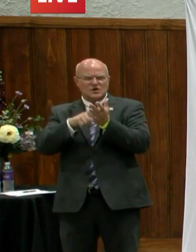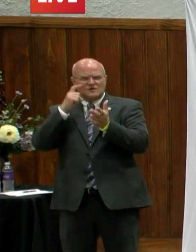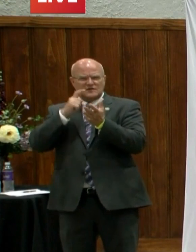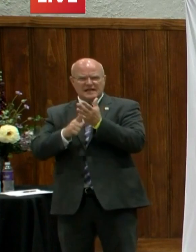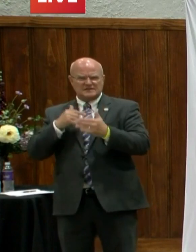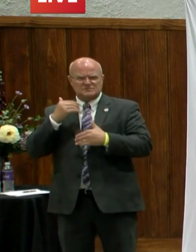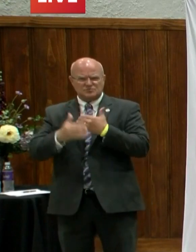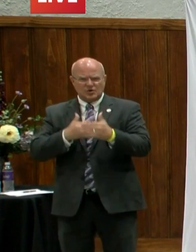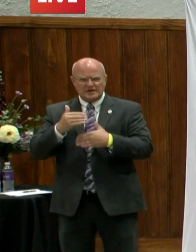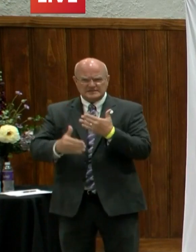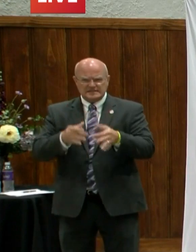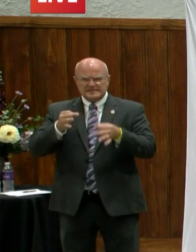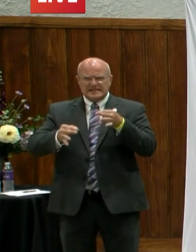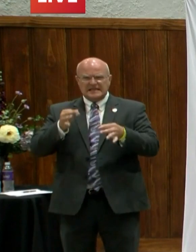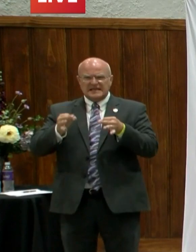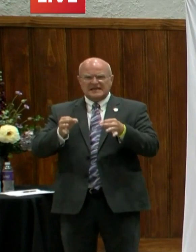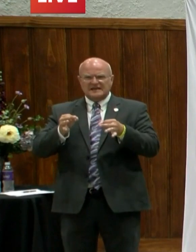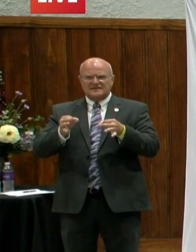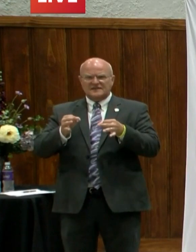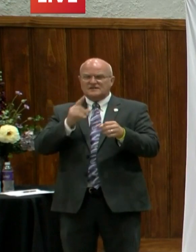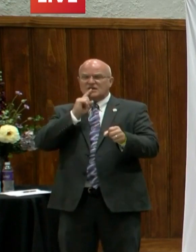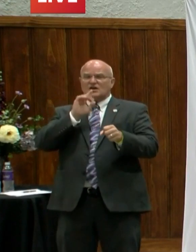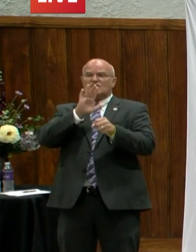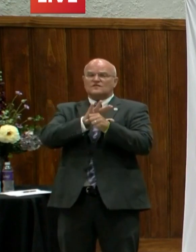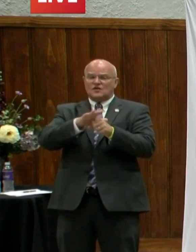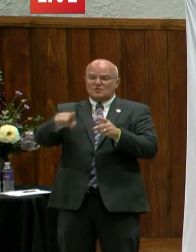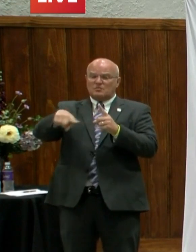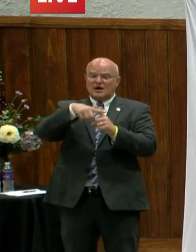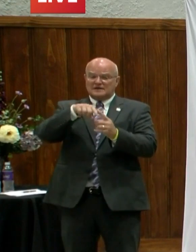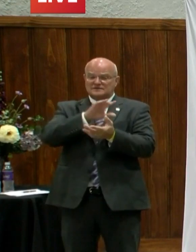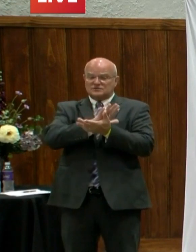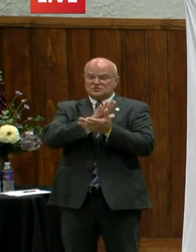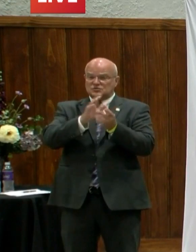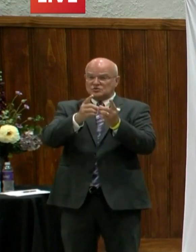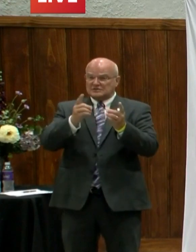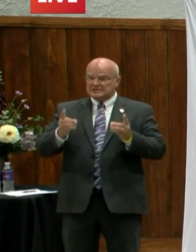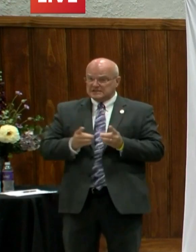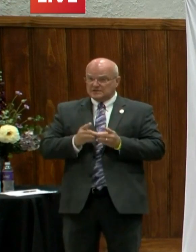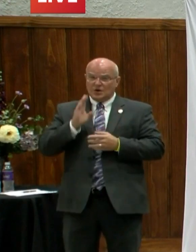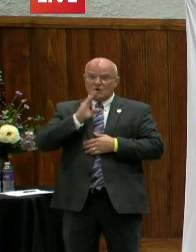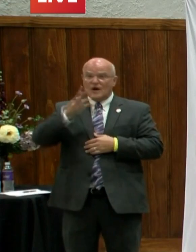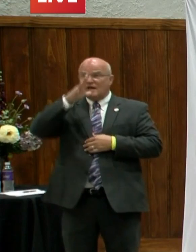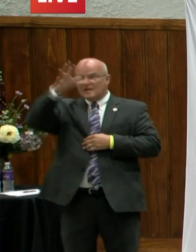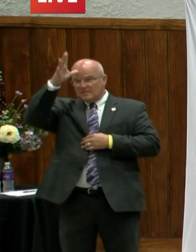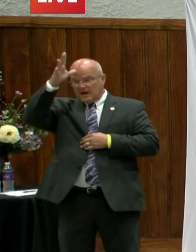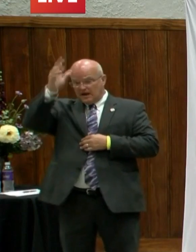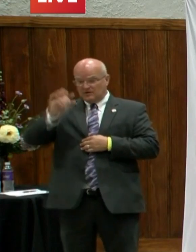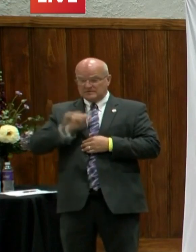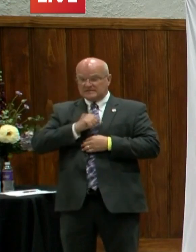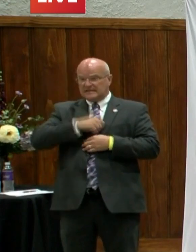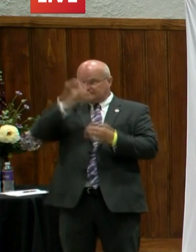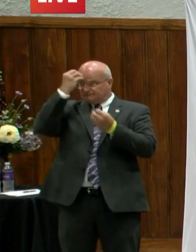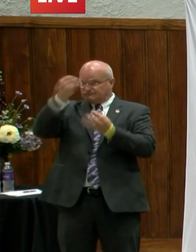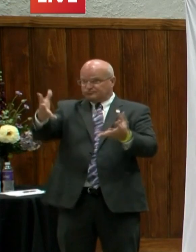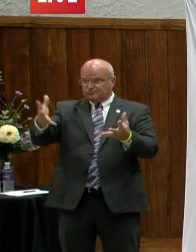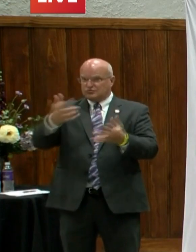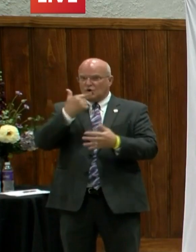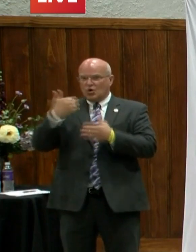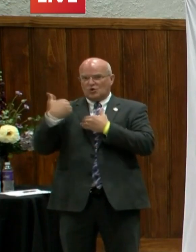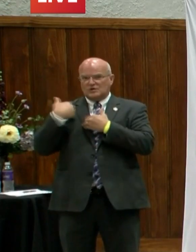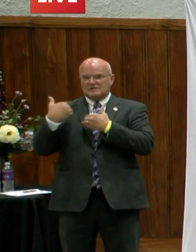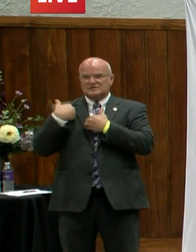notification process, if there's a confirmed positive in a school district, will the parents and staff be notified, and who will